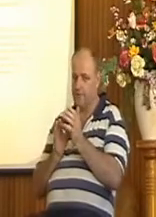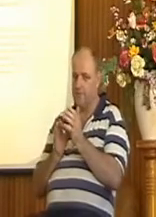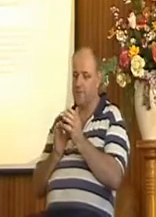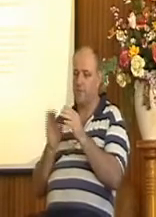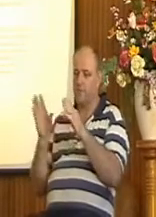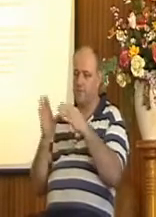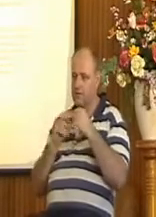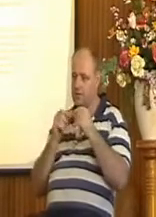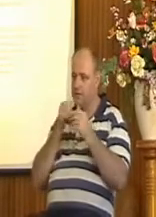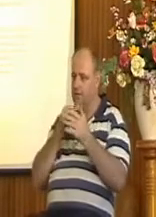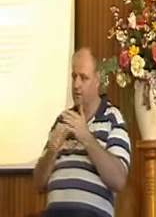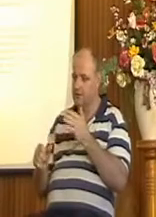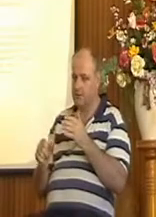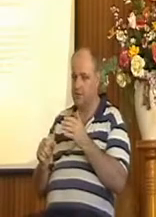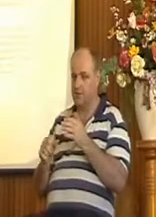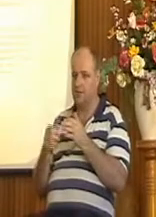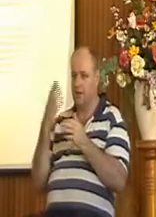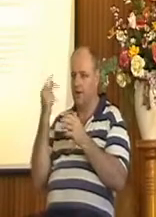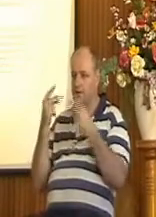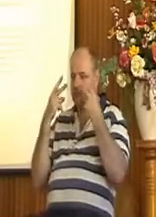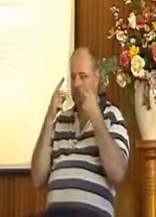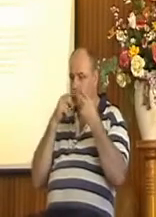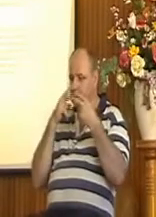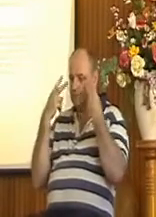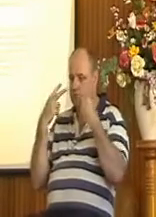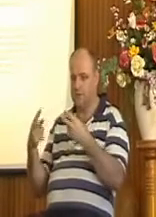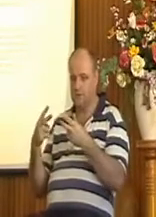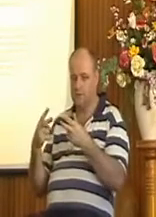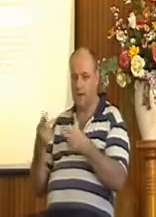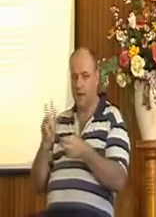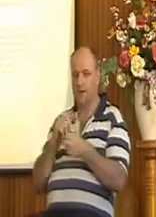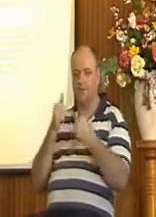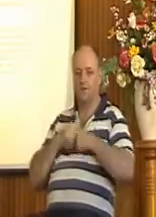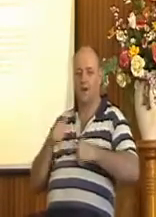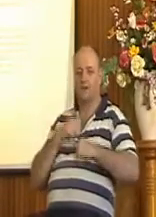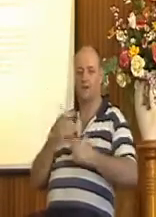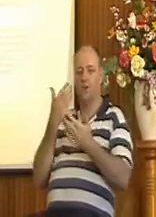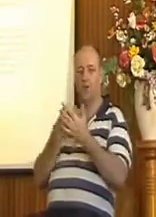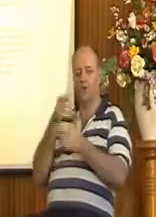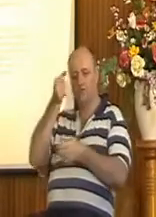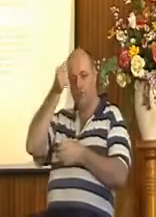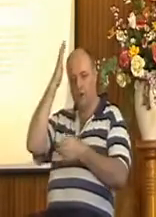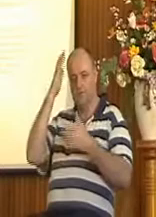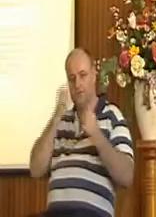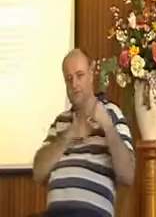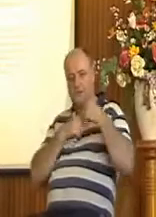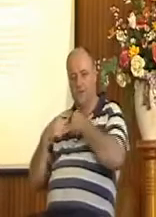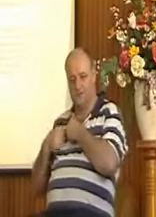visitors, he's got Roman soldiers to evangelize for practice. Everything is